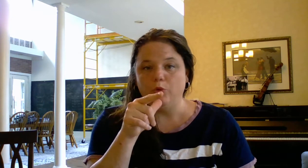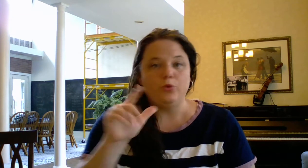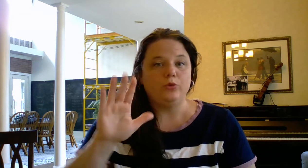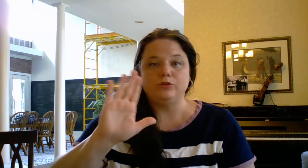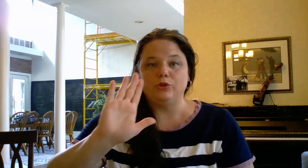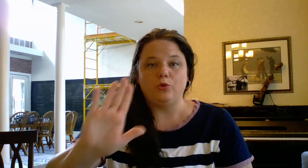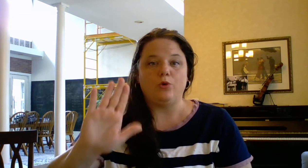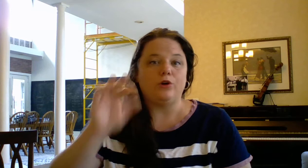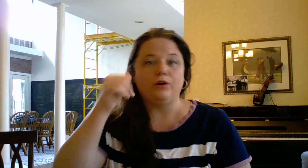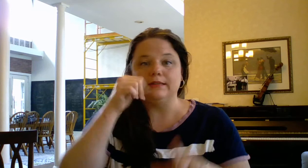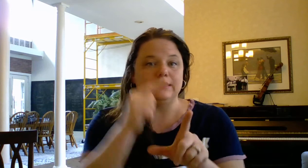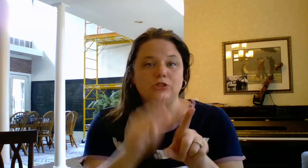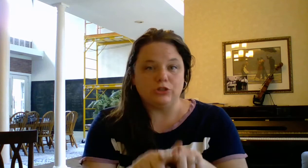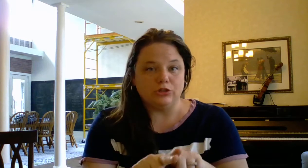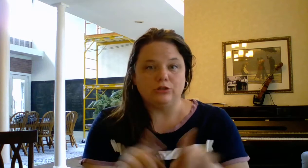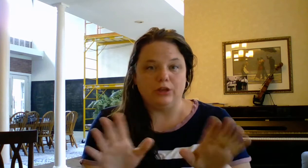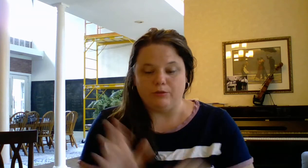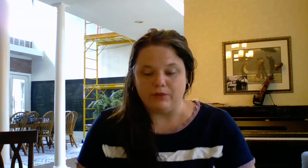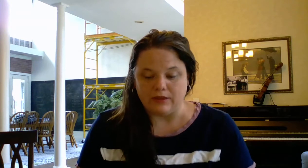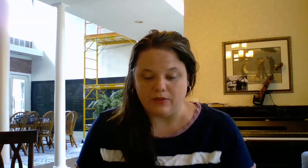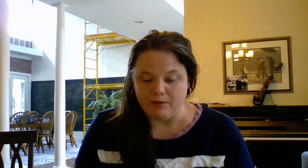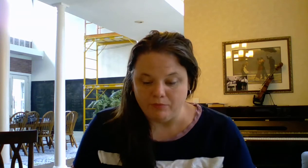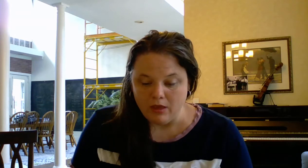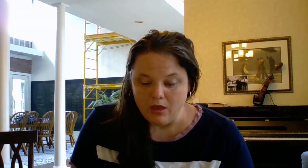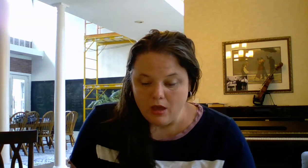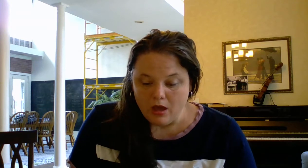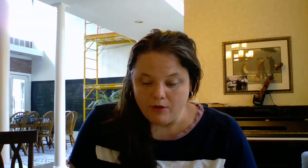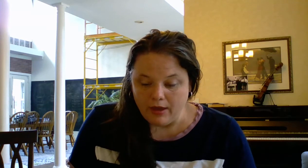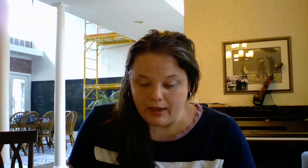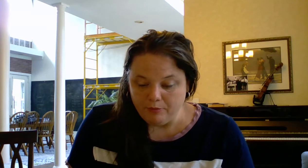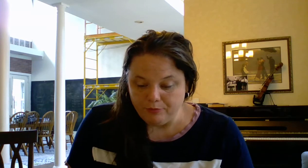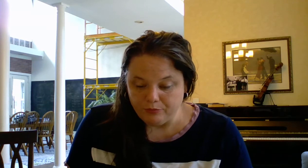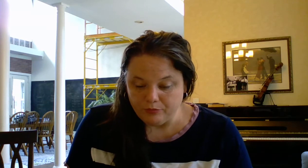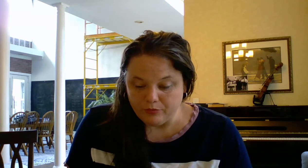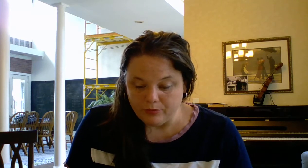Who is your sister? Things like that. Okay.